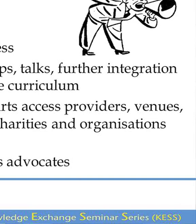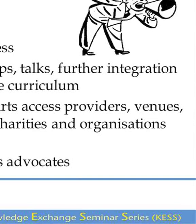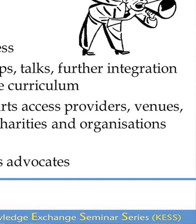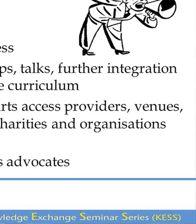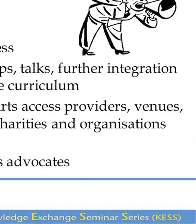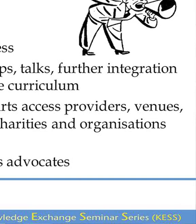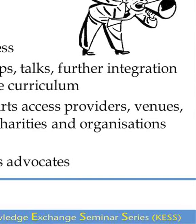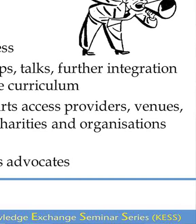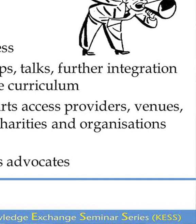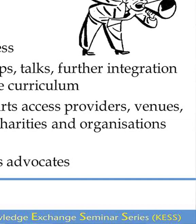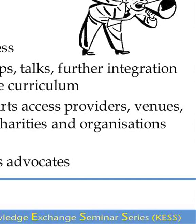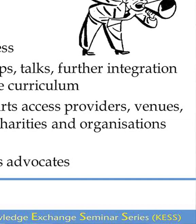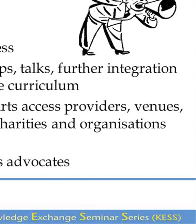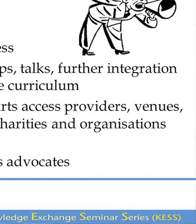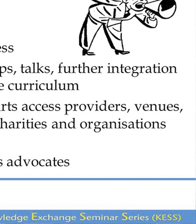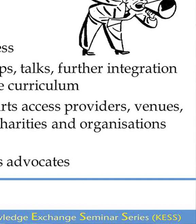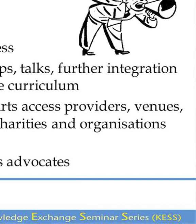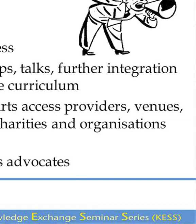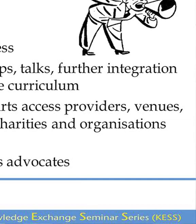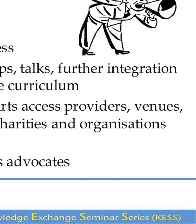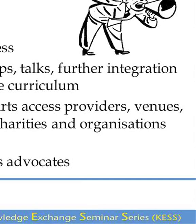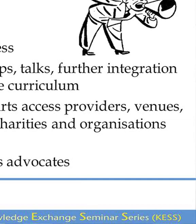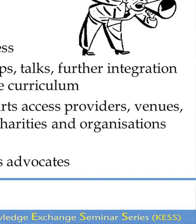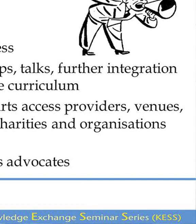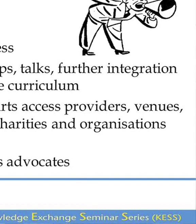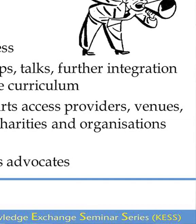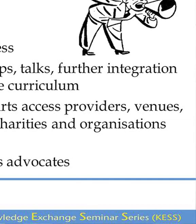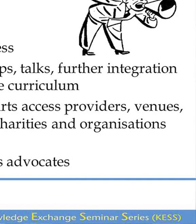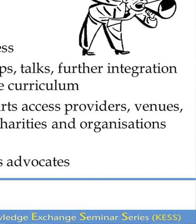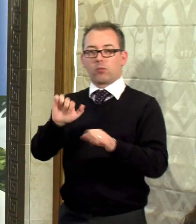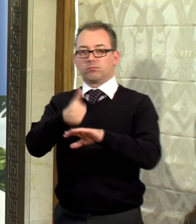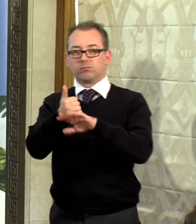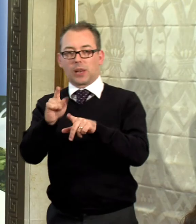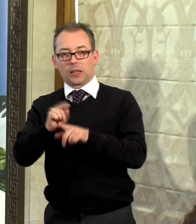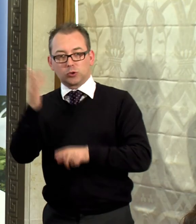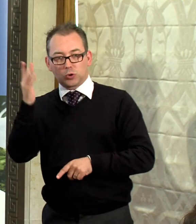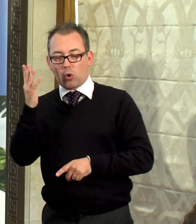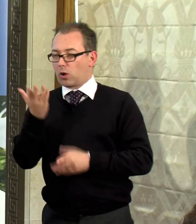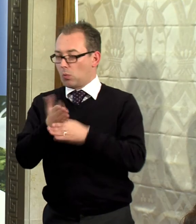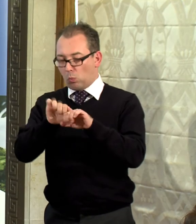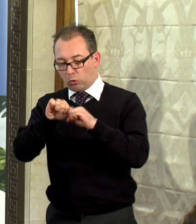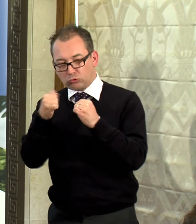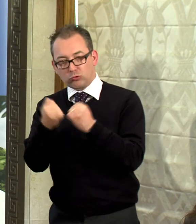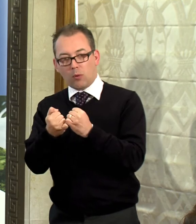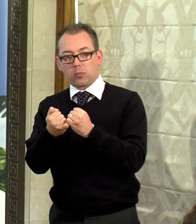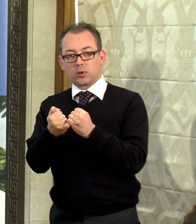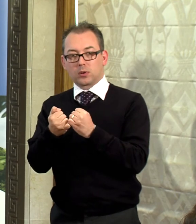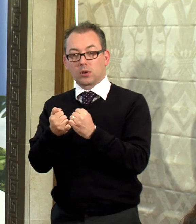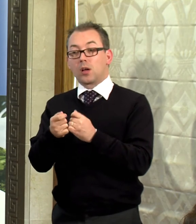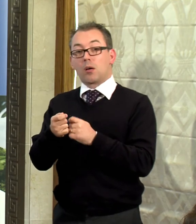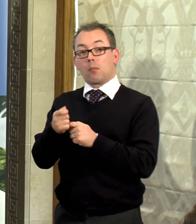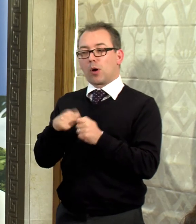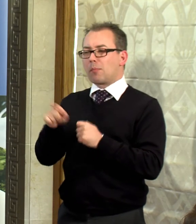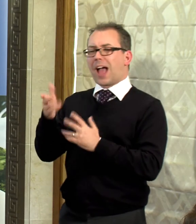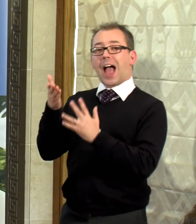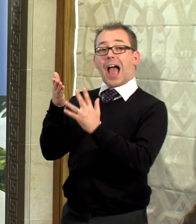with access facilities, or through talks, workshops, and further integrating access